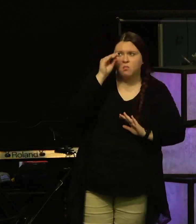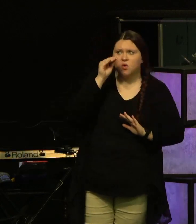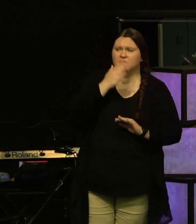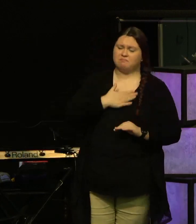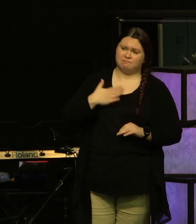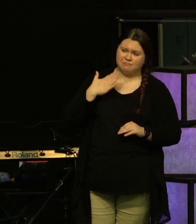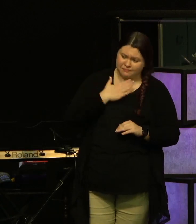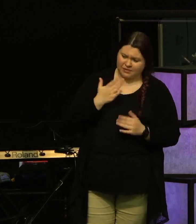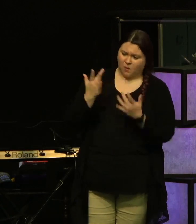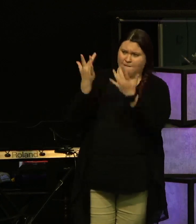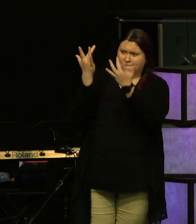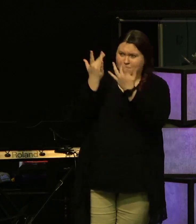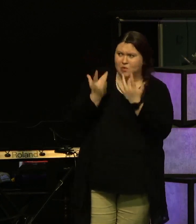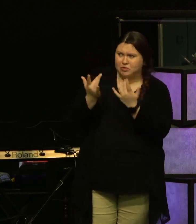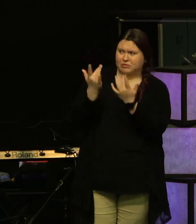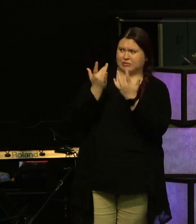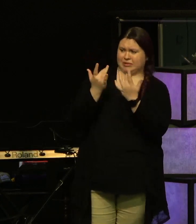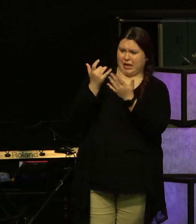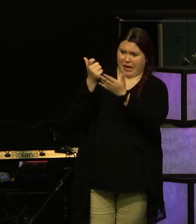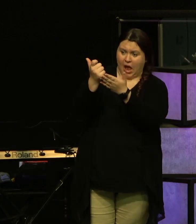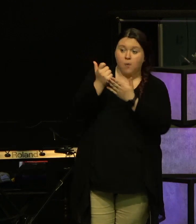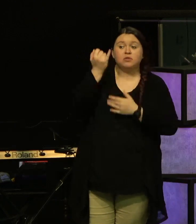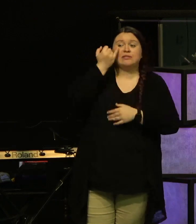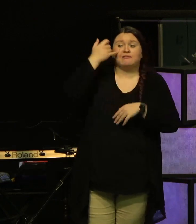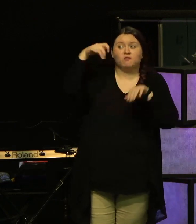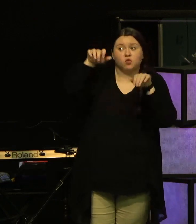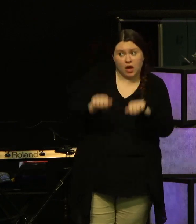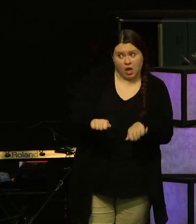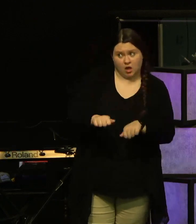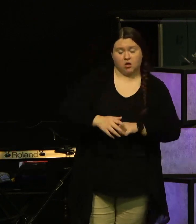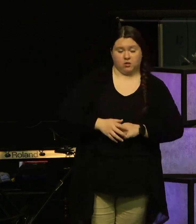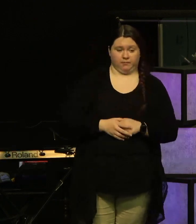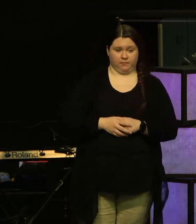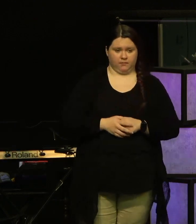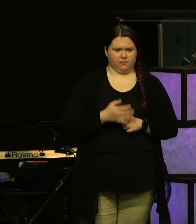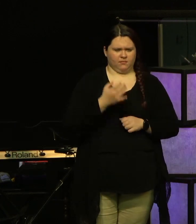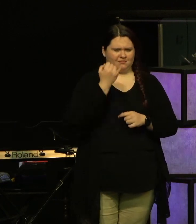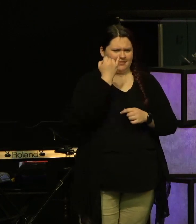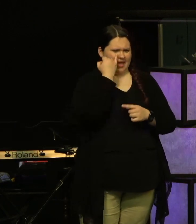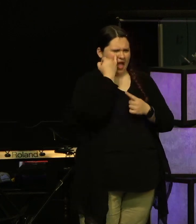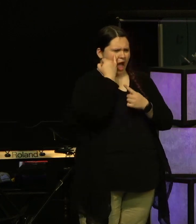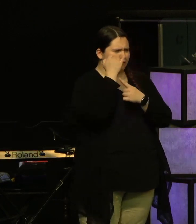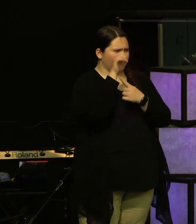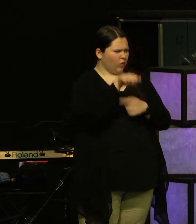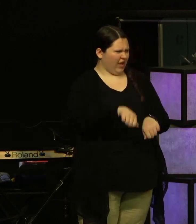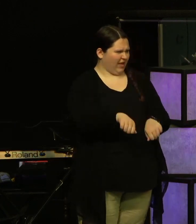us and help us if you can. If you can.